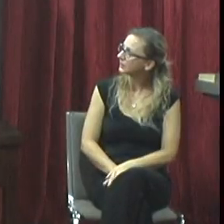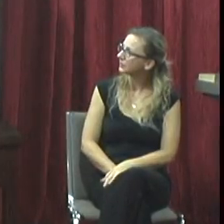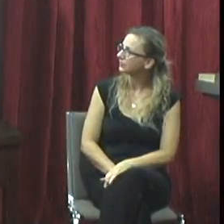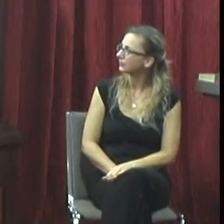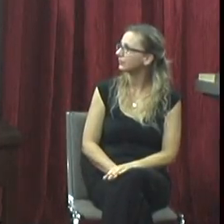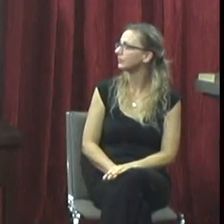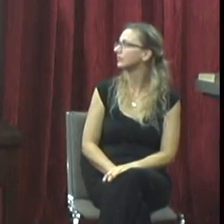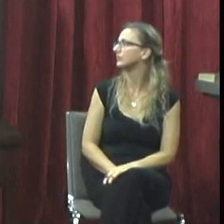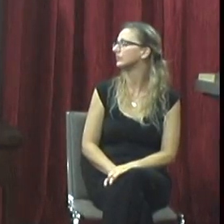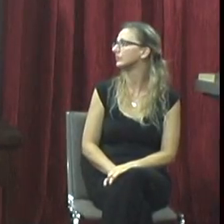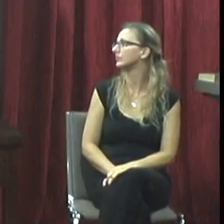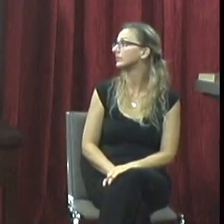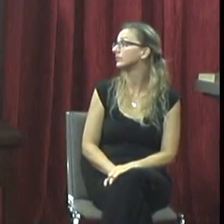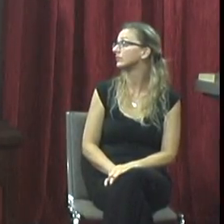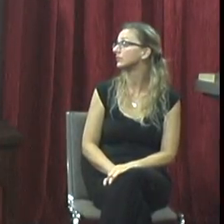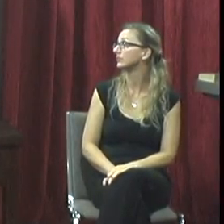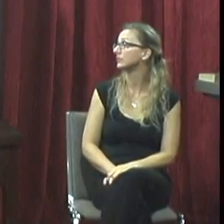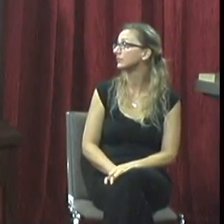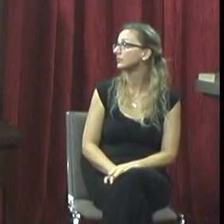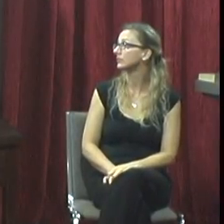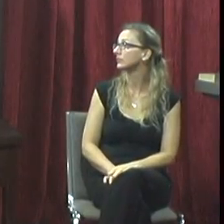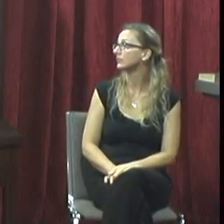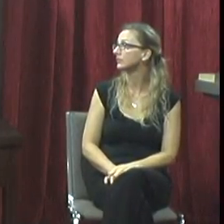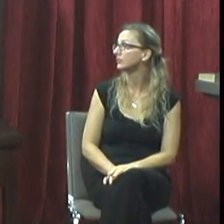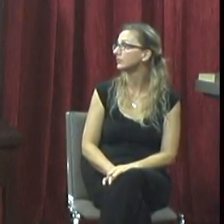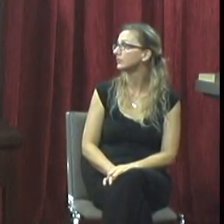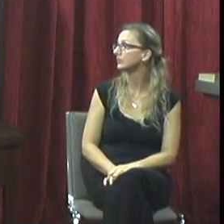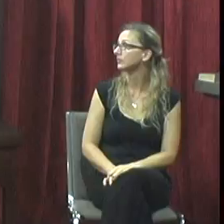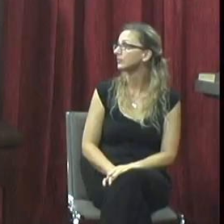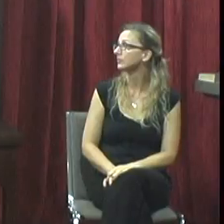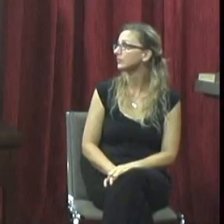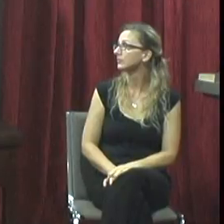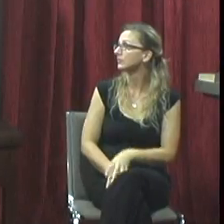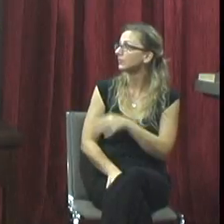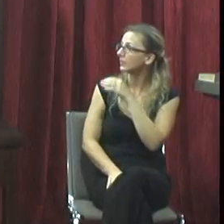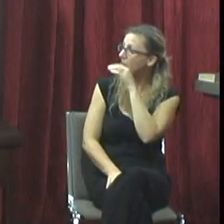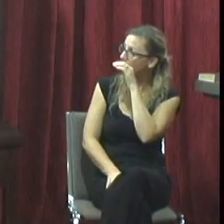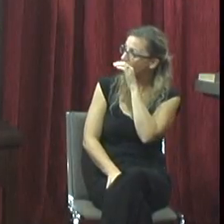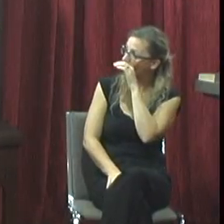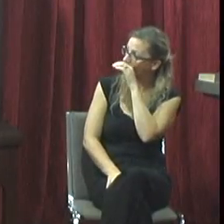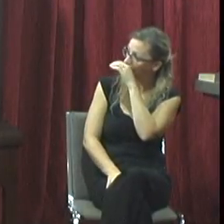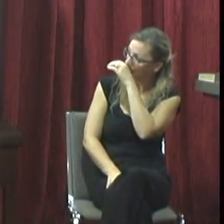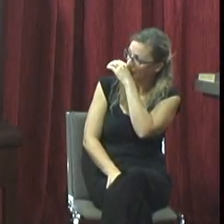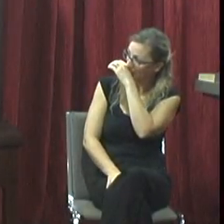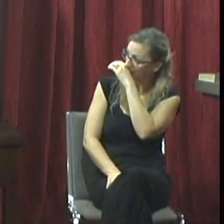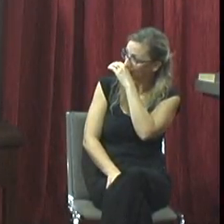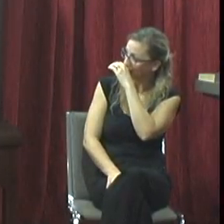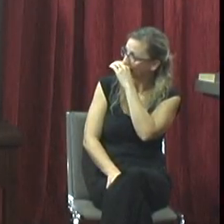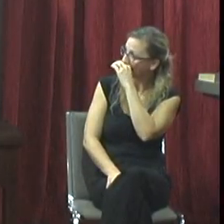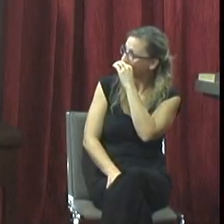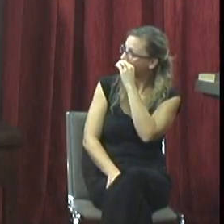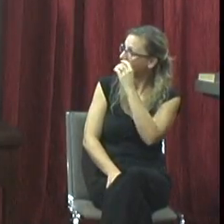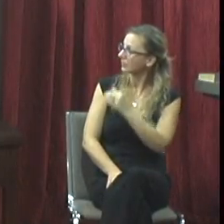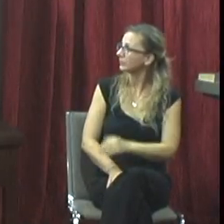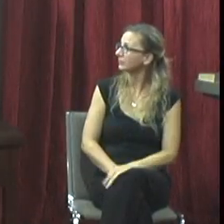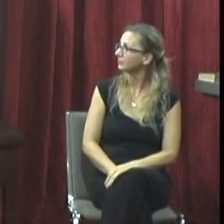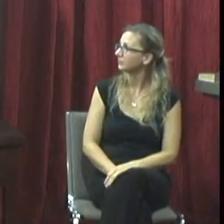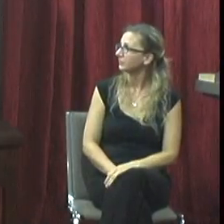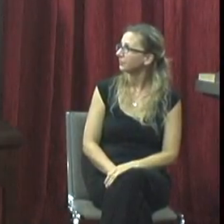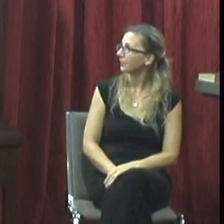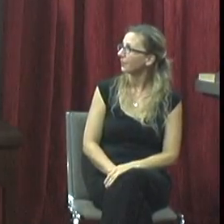Is it to deliver us into the hand of the Amorites to destroy us? If only we had been content and dwelled beyond the